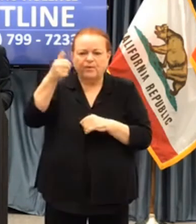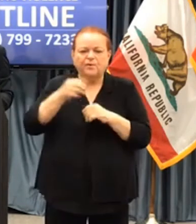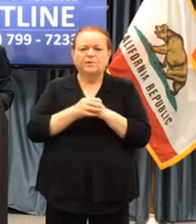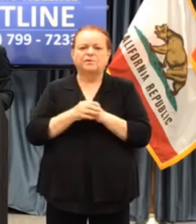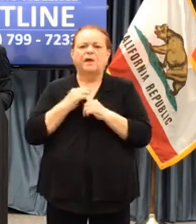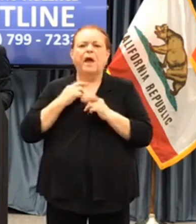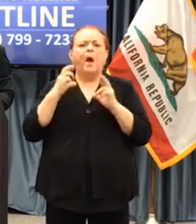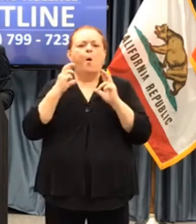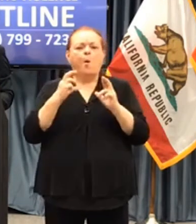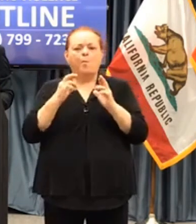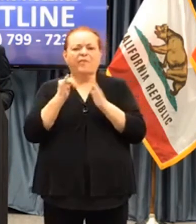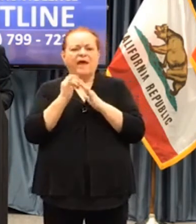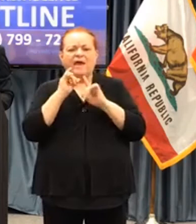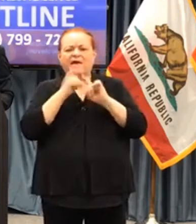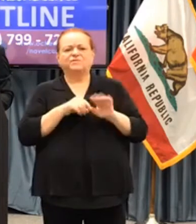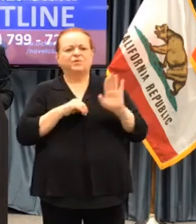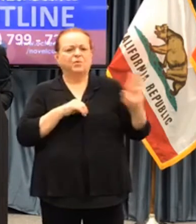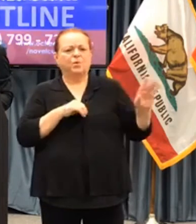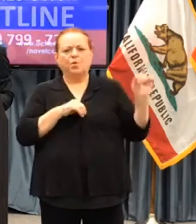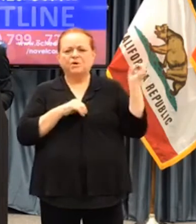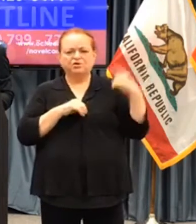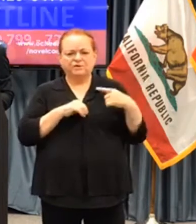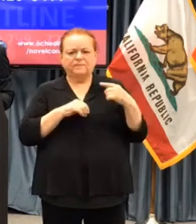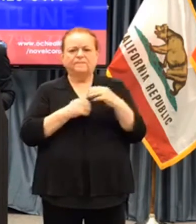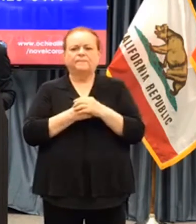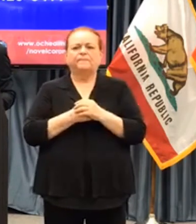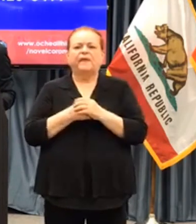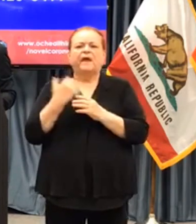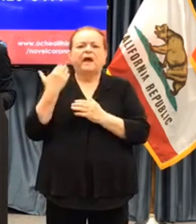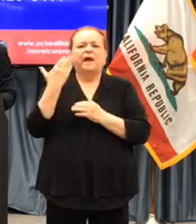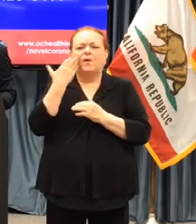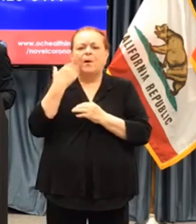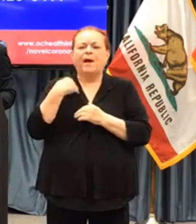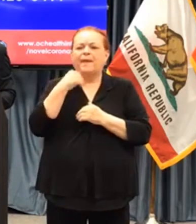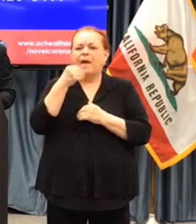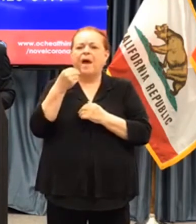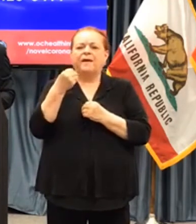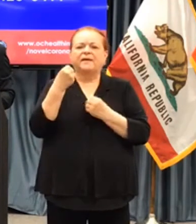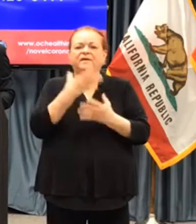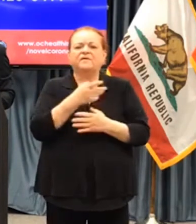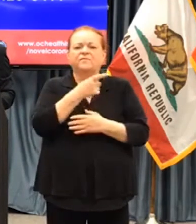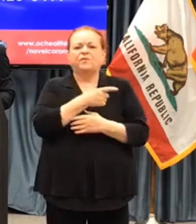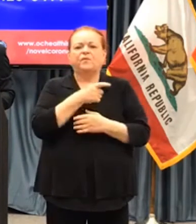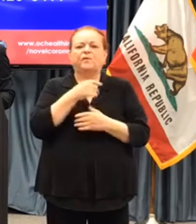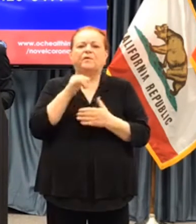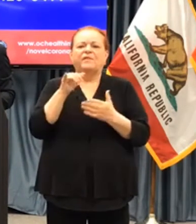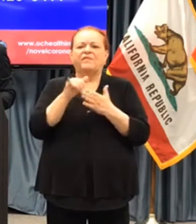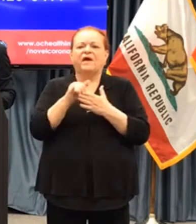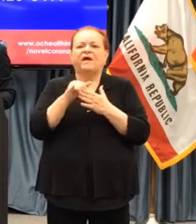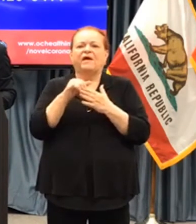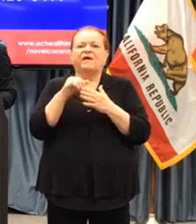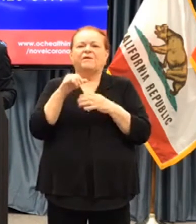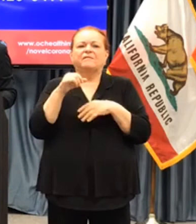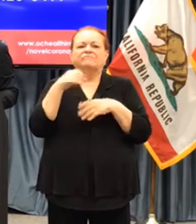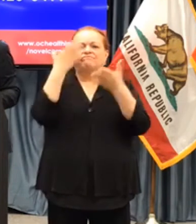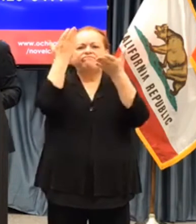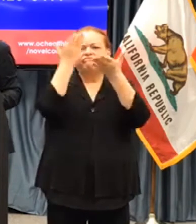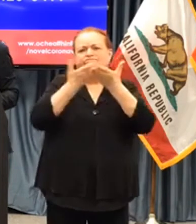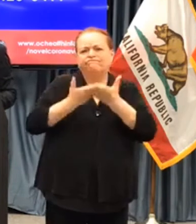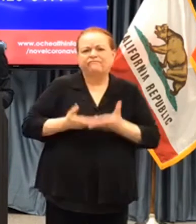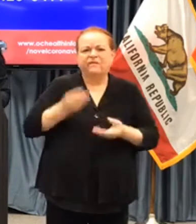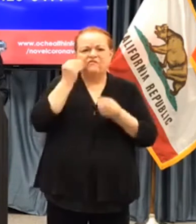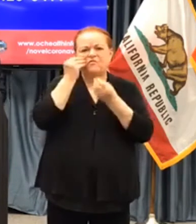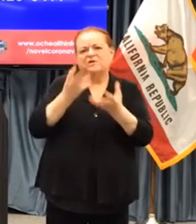your question. I know that I didn't give you the kinds of hard information that I wish